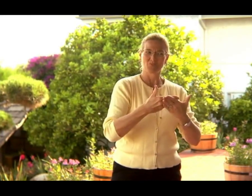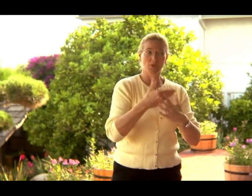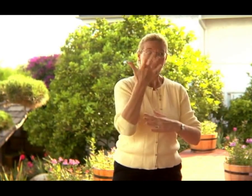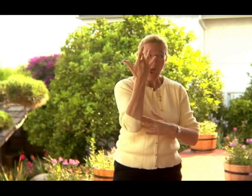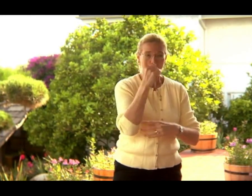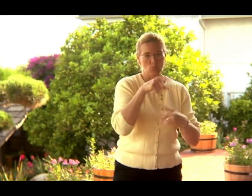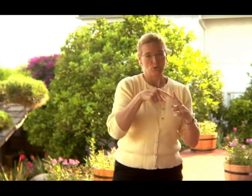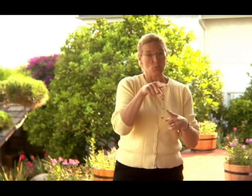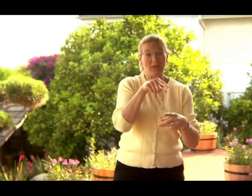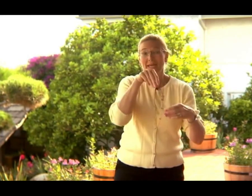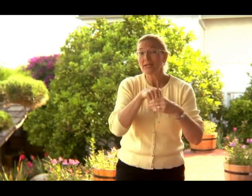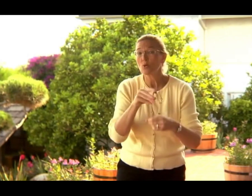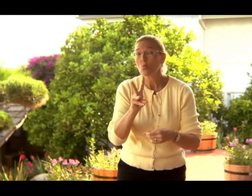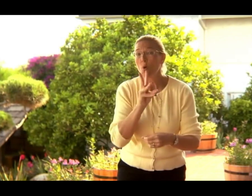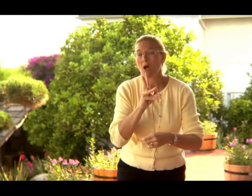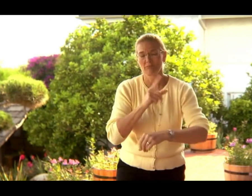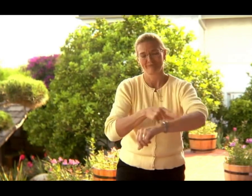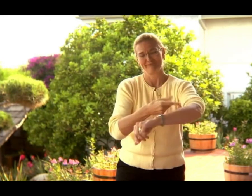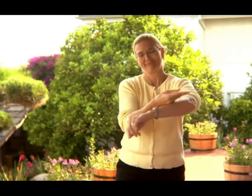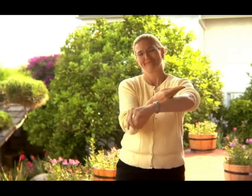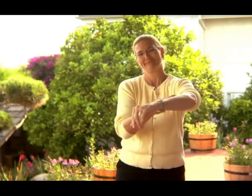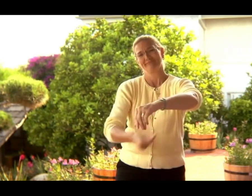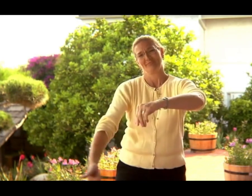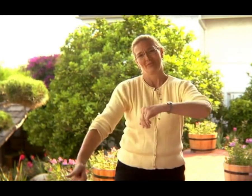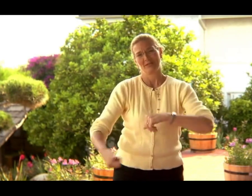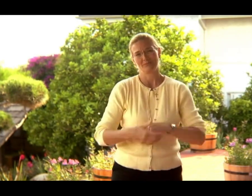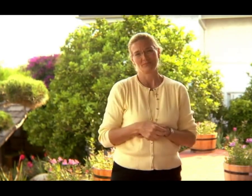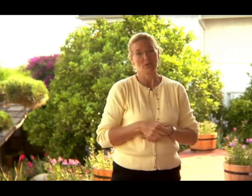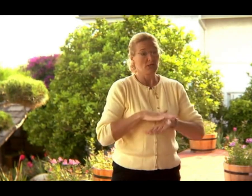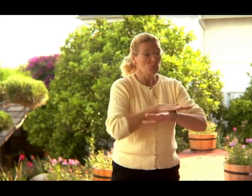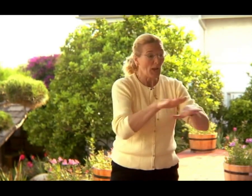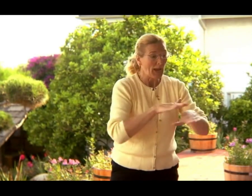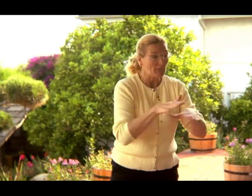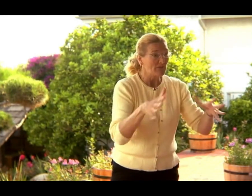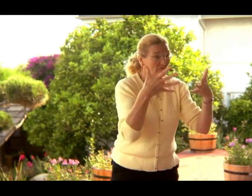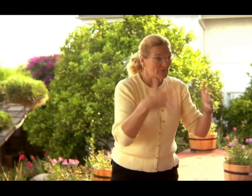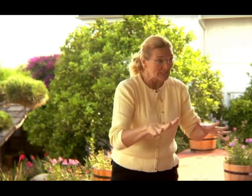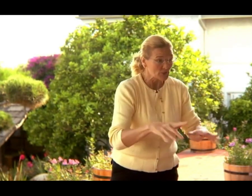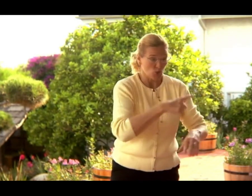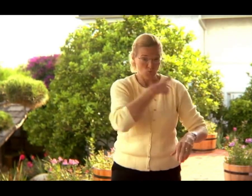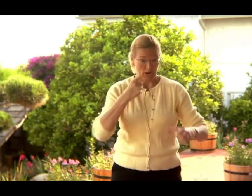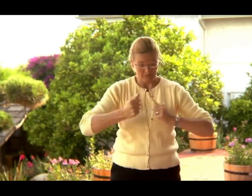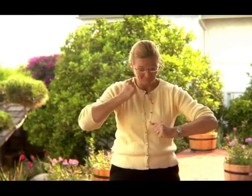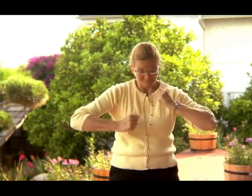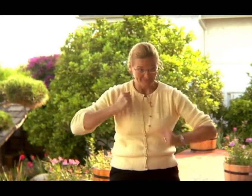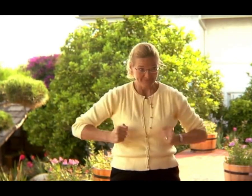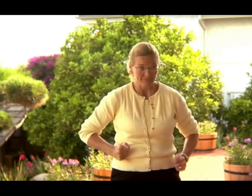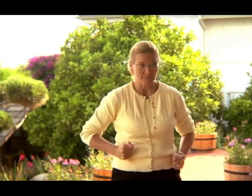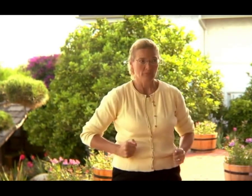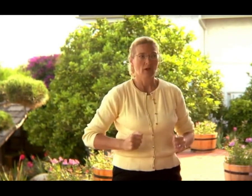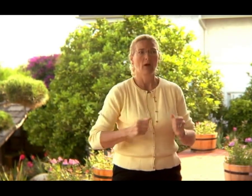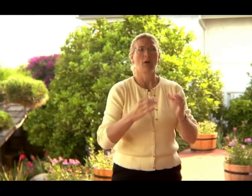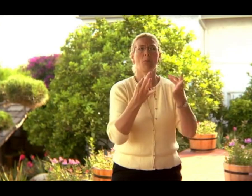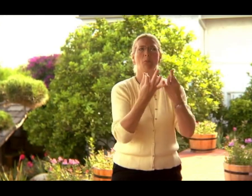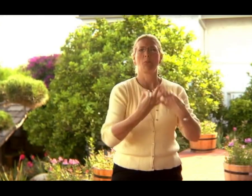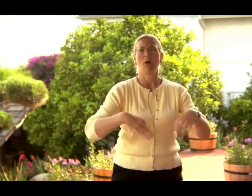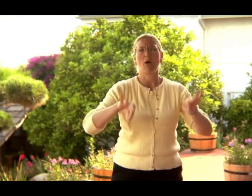They are not as effective because they come off more easily when you are in the water. Both of these sunscreens will come off onto your towel when you are drying